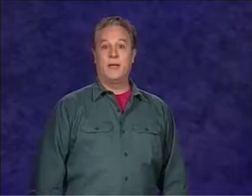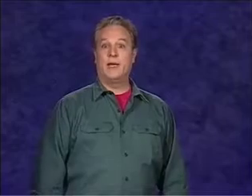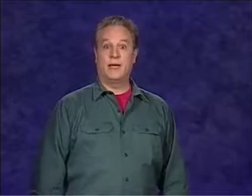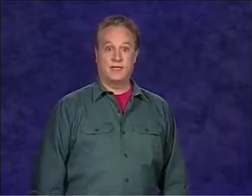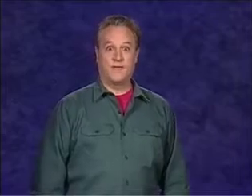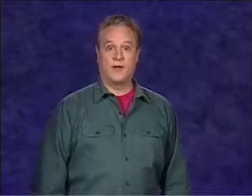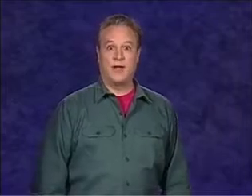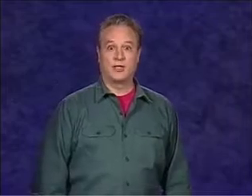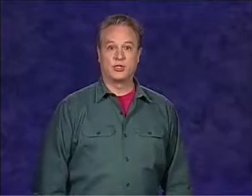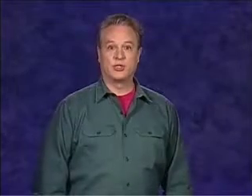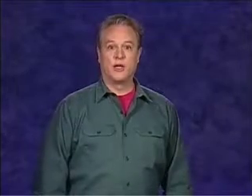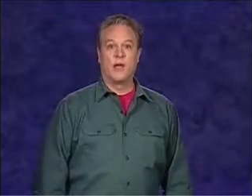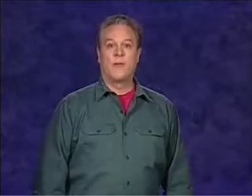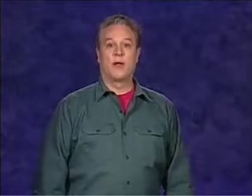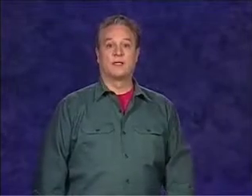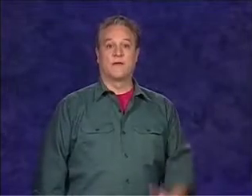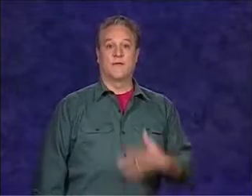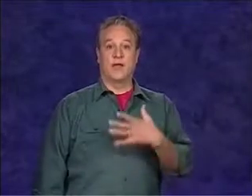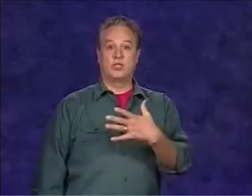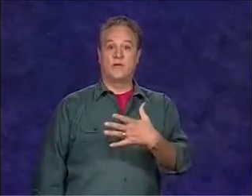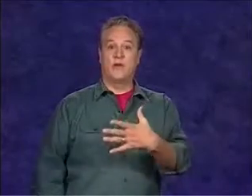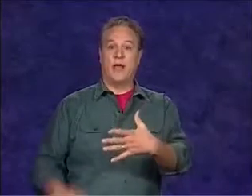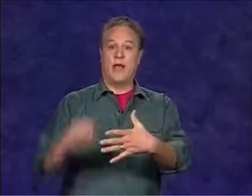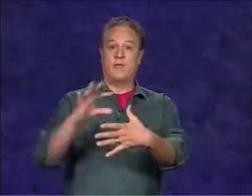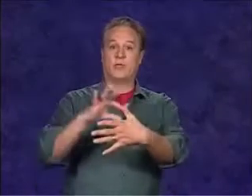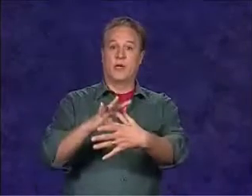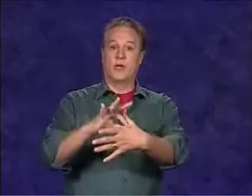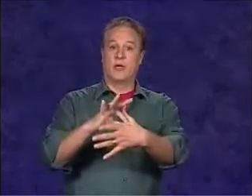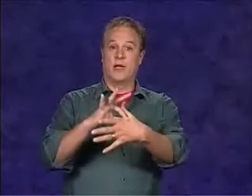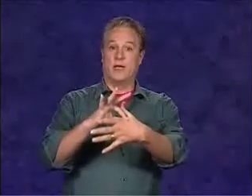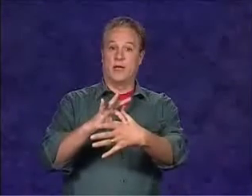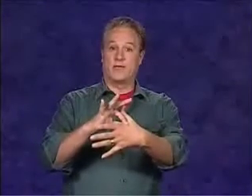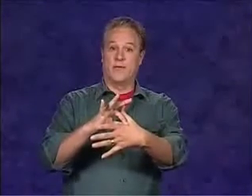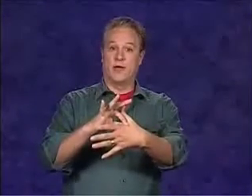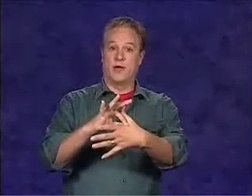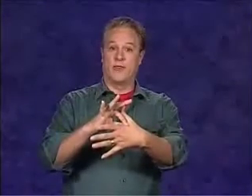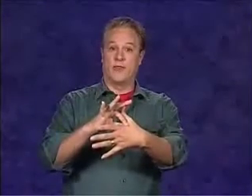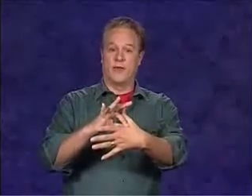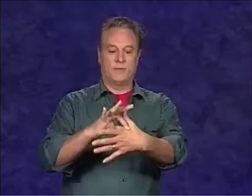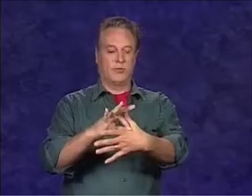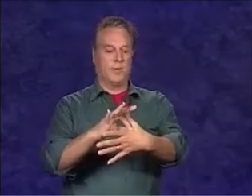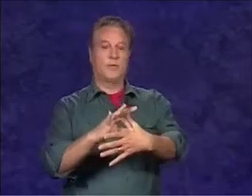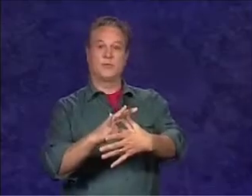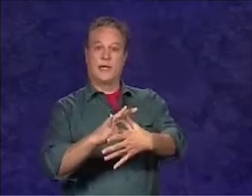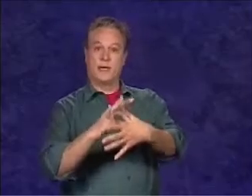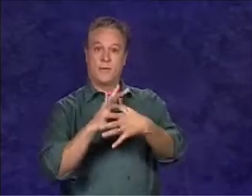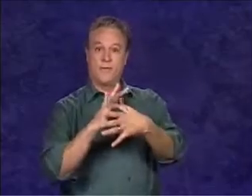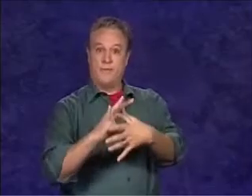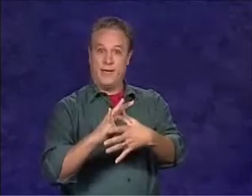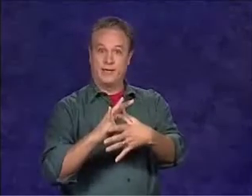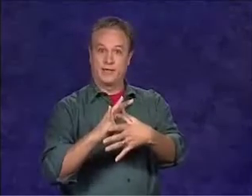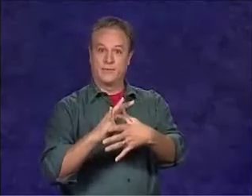Meat is flesh. Press the flesh of your hand between your index finger and thumb to represent meat.